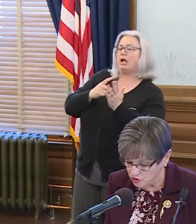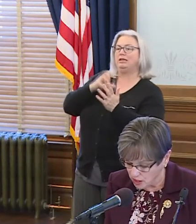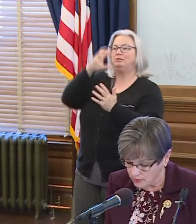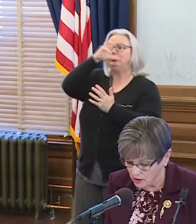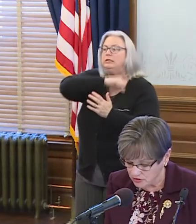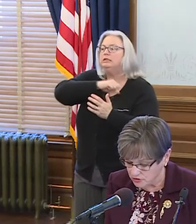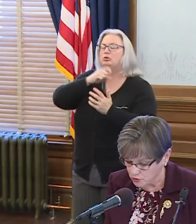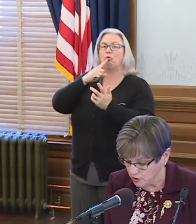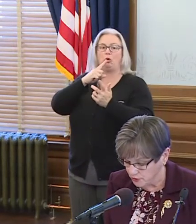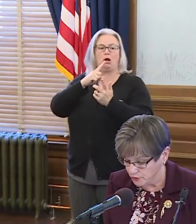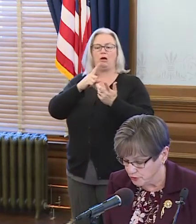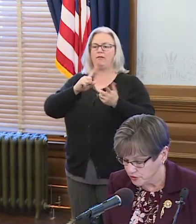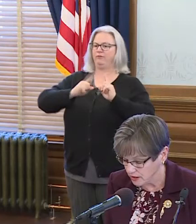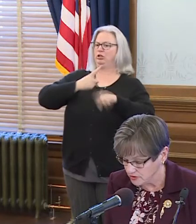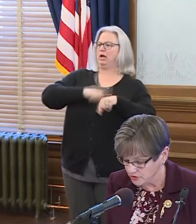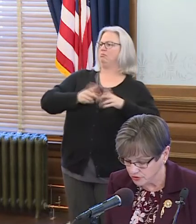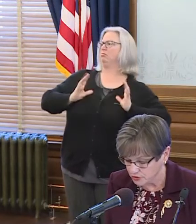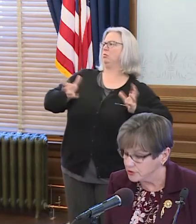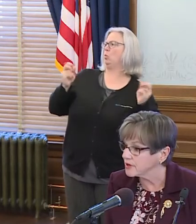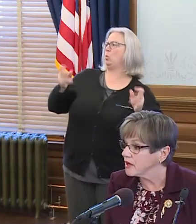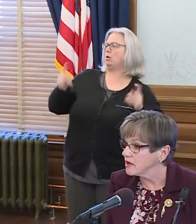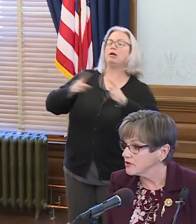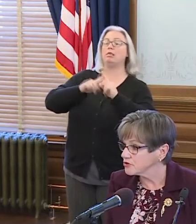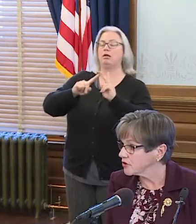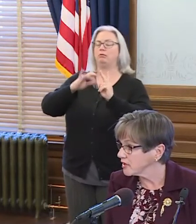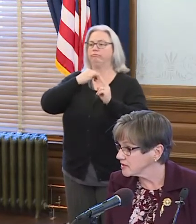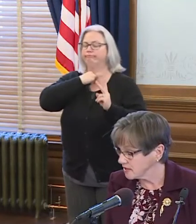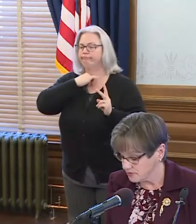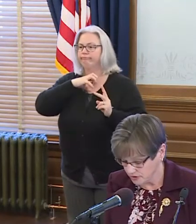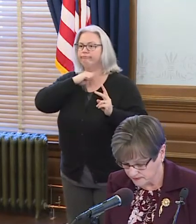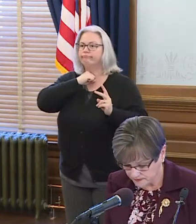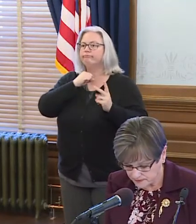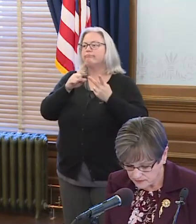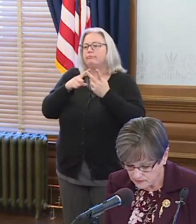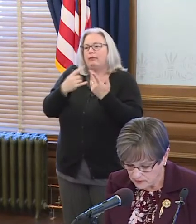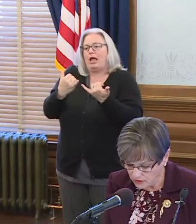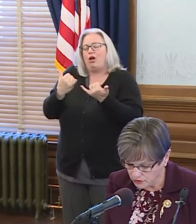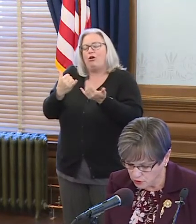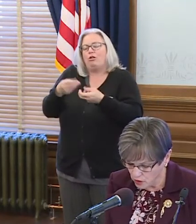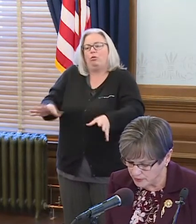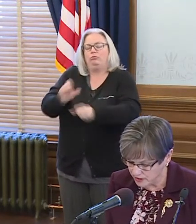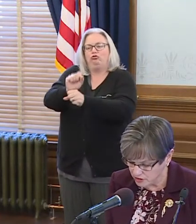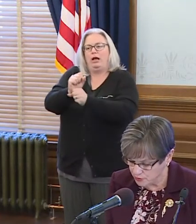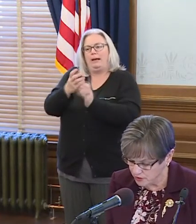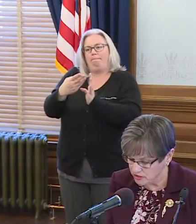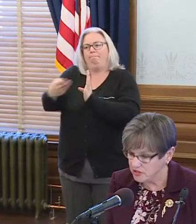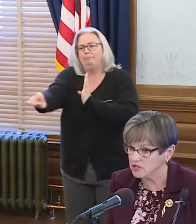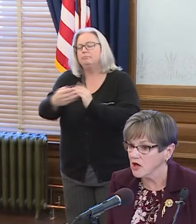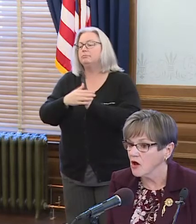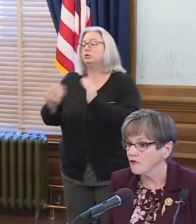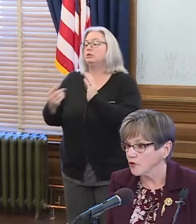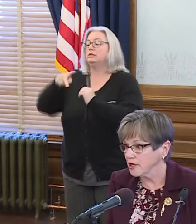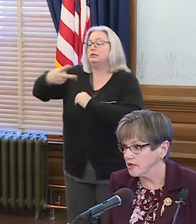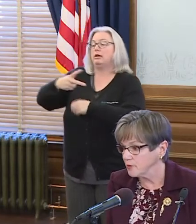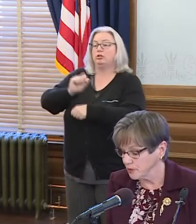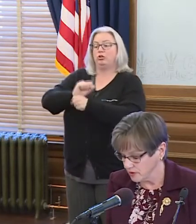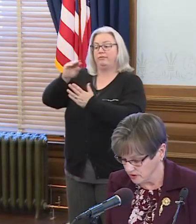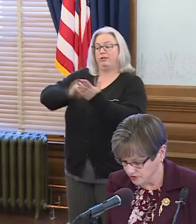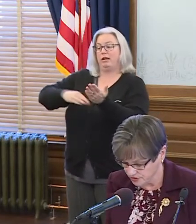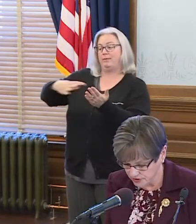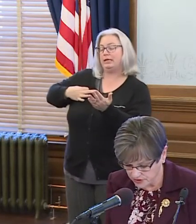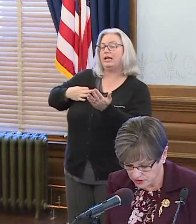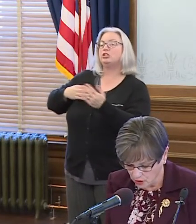experienced job losses or other new challenges during these trying times. The new application process for heating